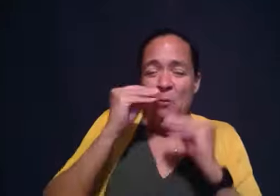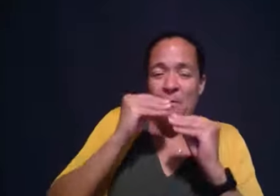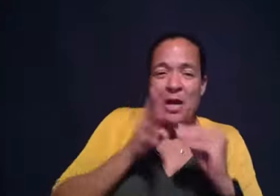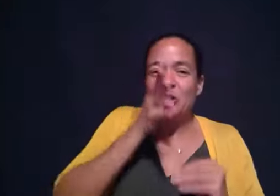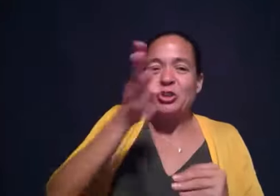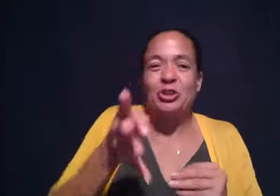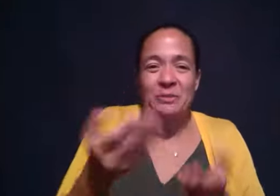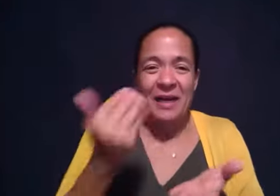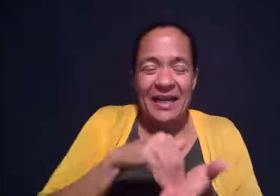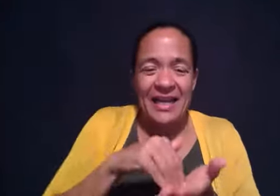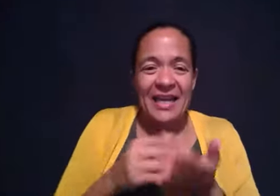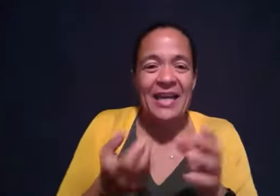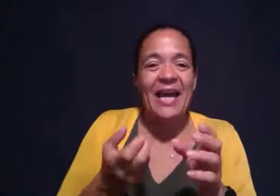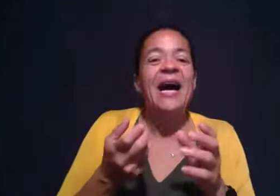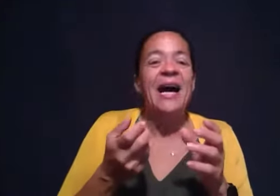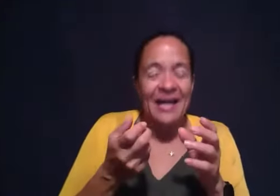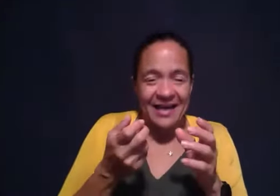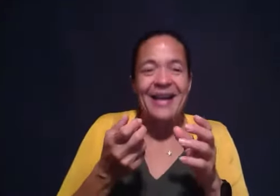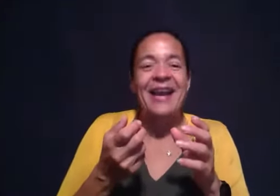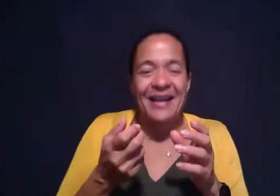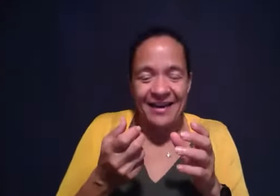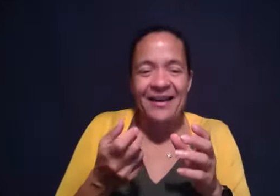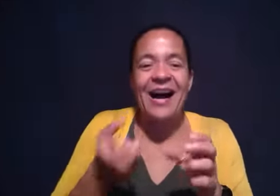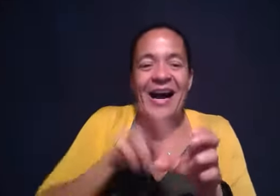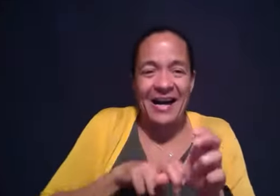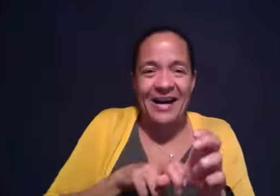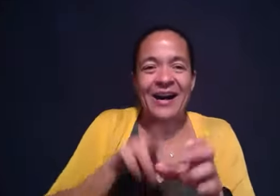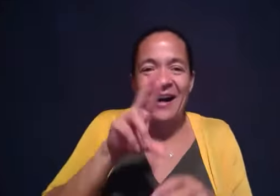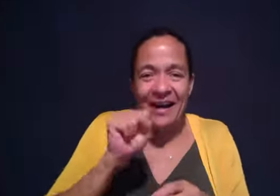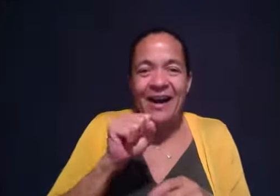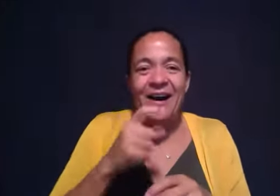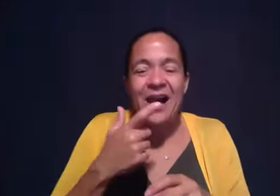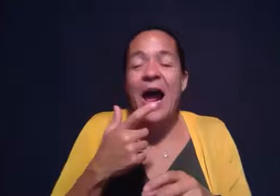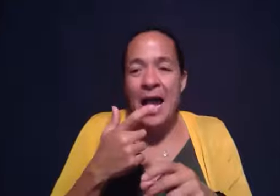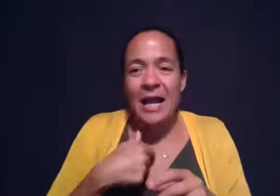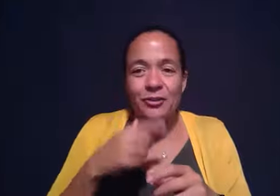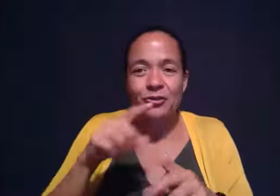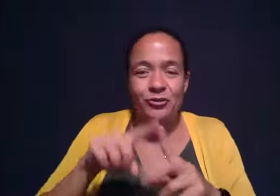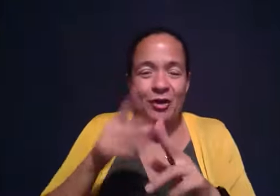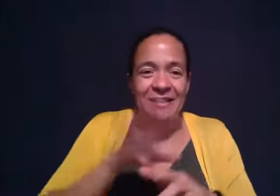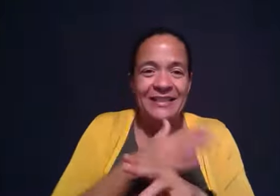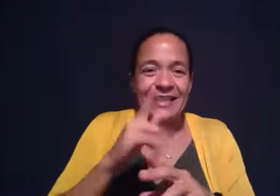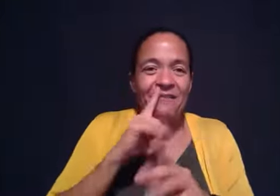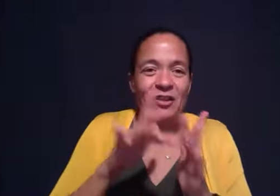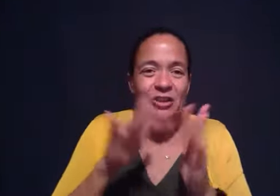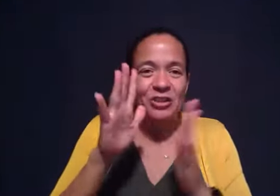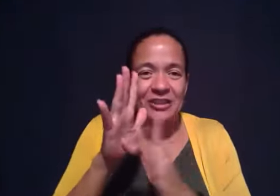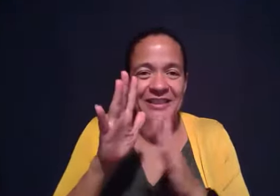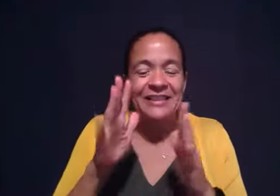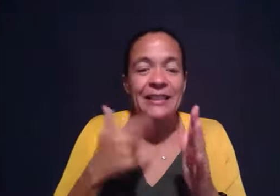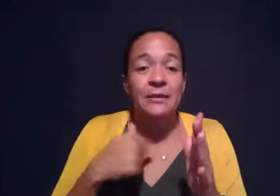Jesus. And I was both of those things, and I loved both of those things. And my book tells me right here I could quit if I wanted